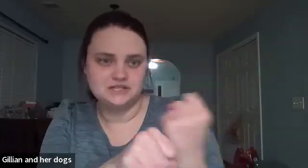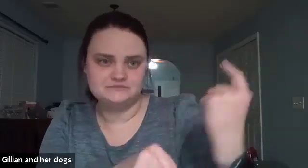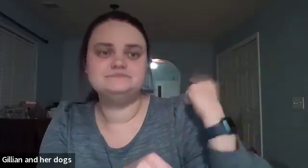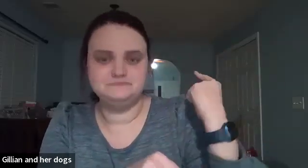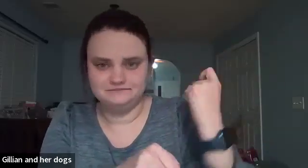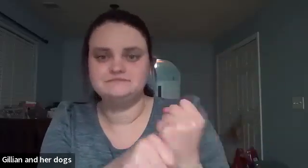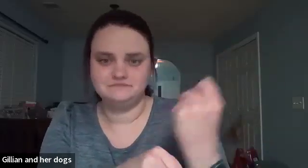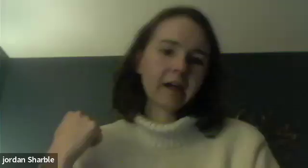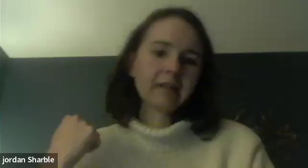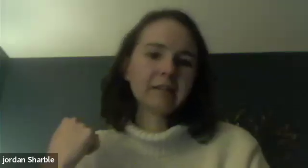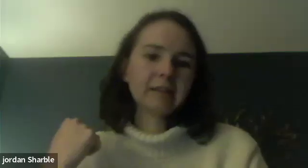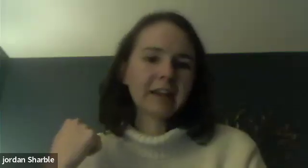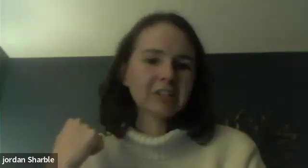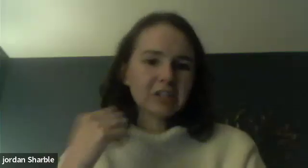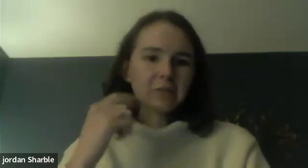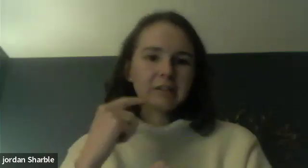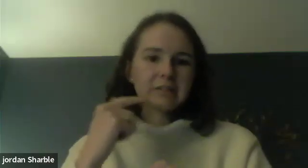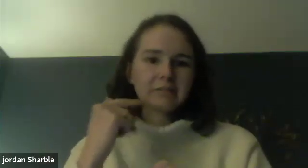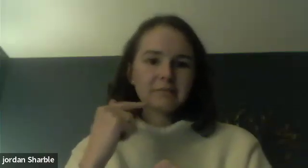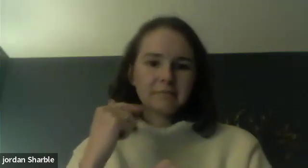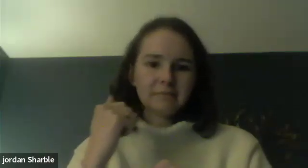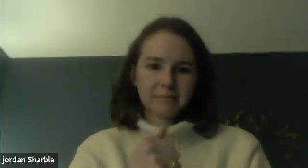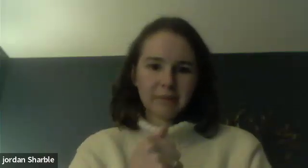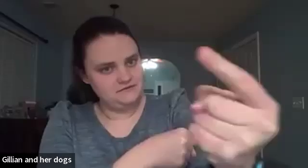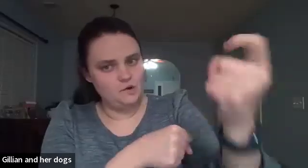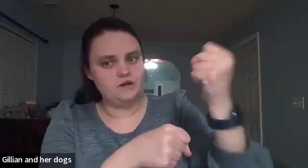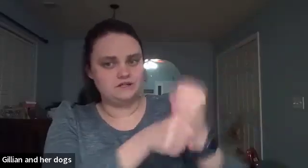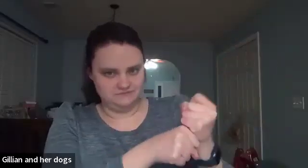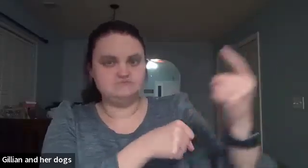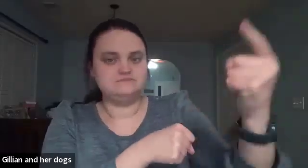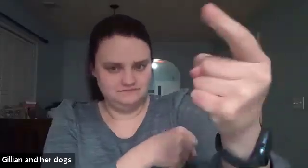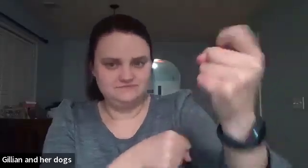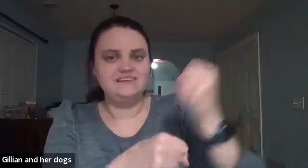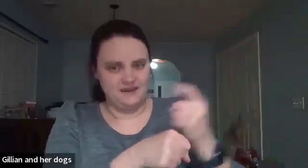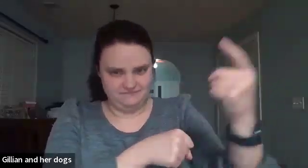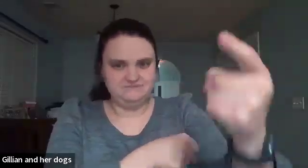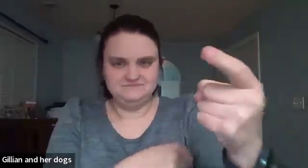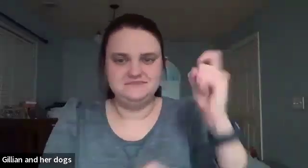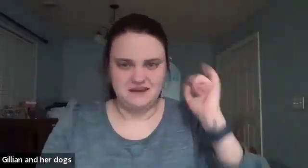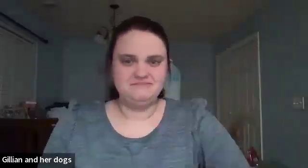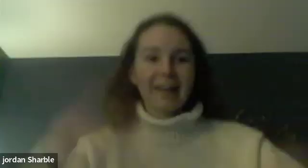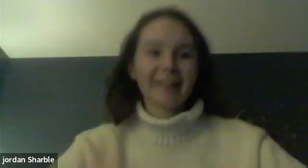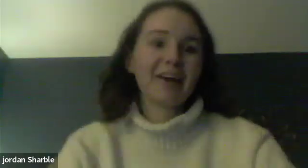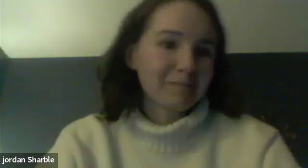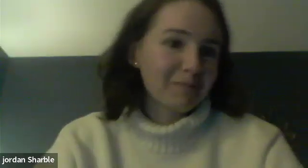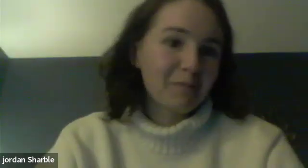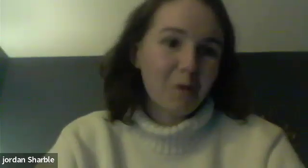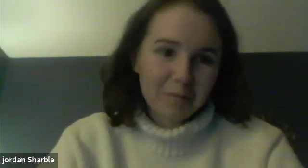year. Okay. And then next year was Bop it, bring it forward. okay. Okay. All right. I'm good. I will probably